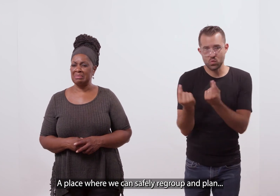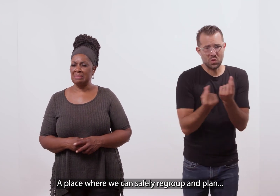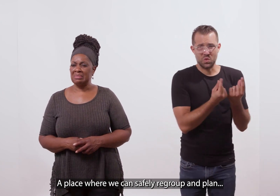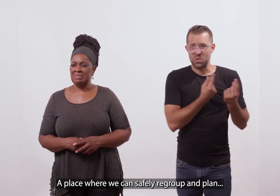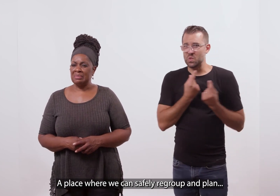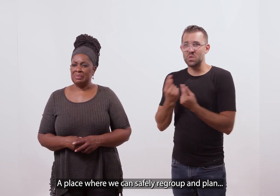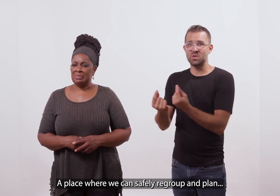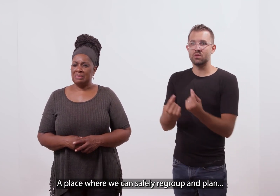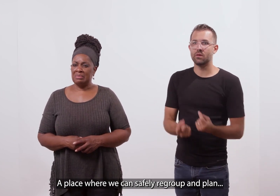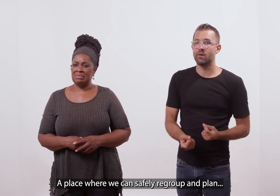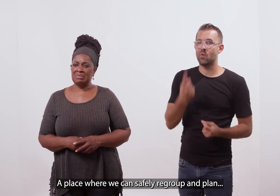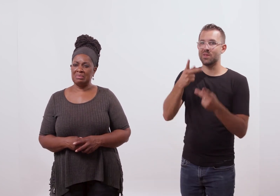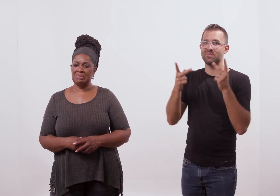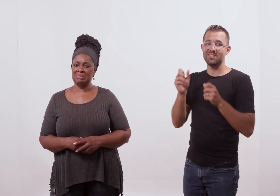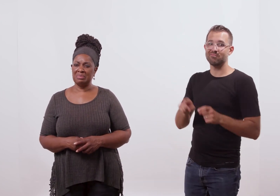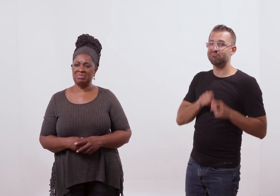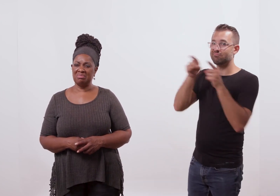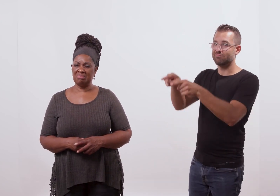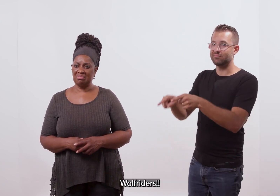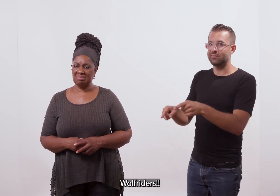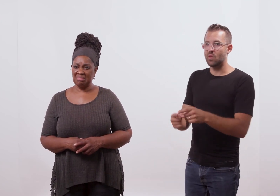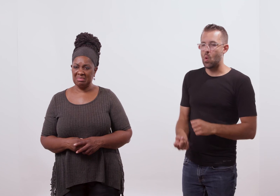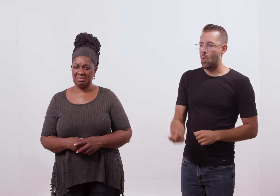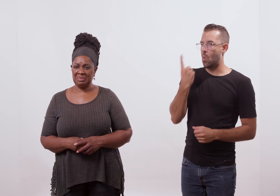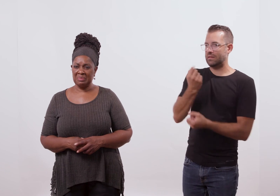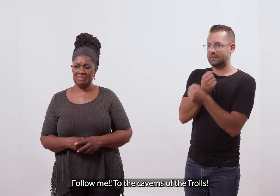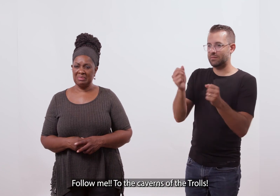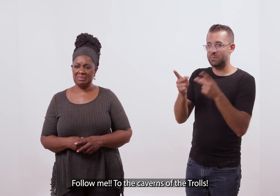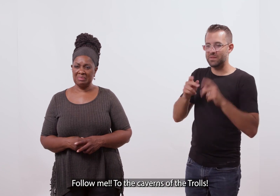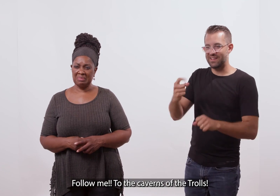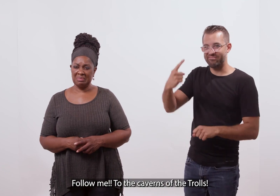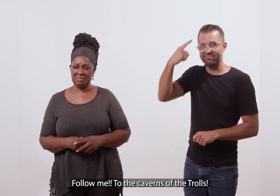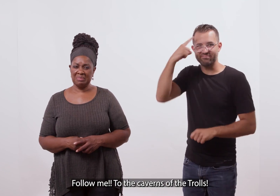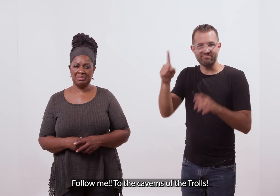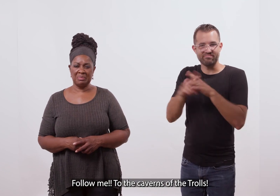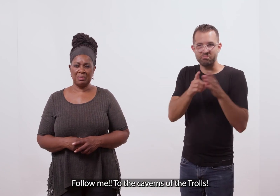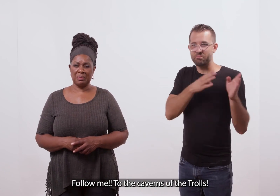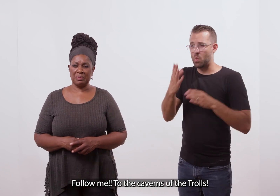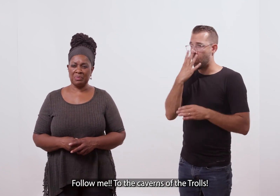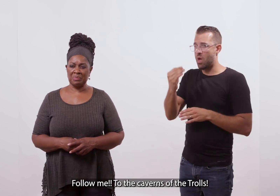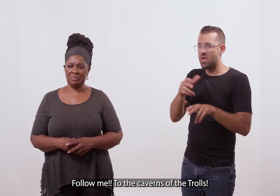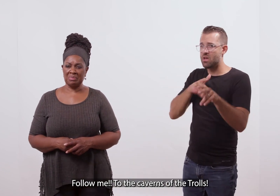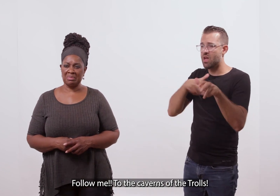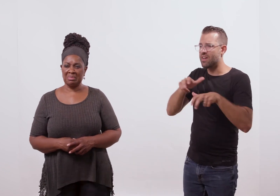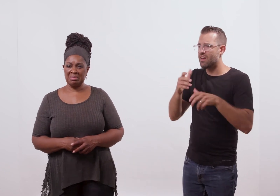where we can safely regroup and plan. Wolfriders, follow me! To the Caverns of the Trolls!